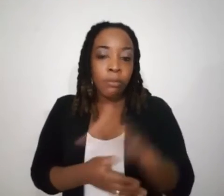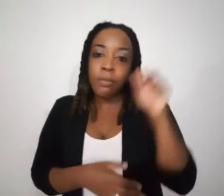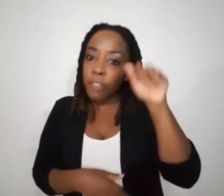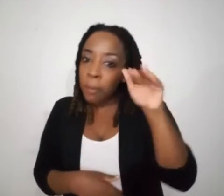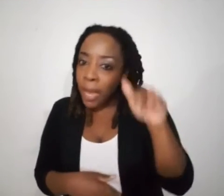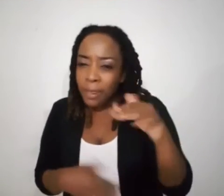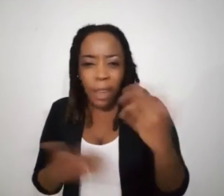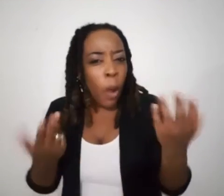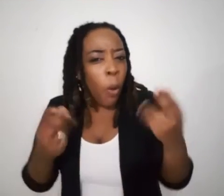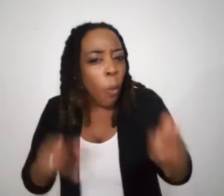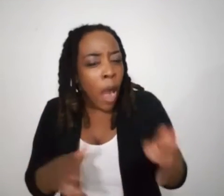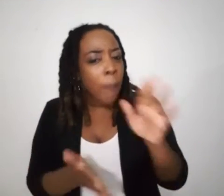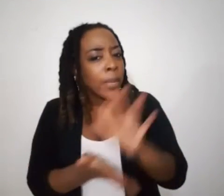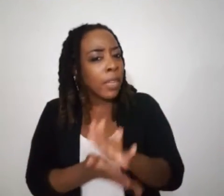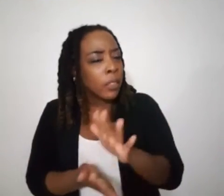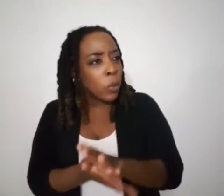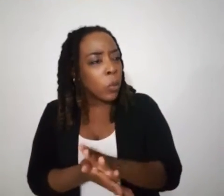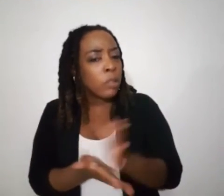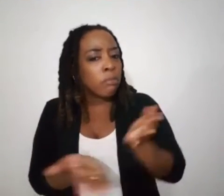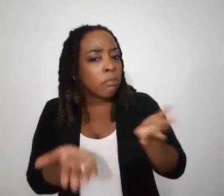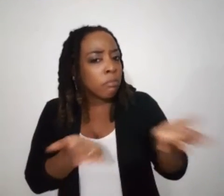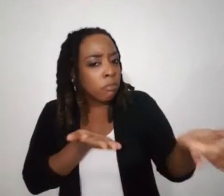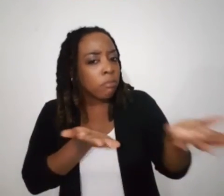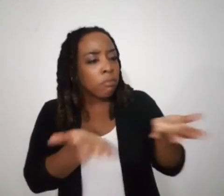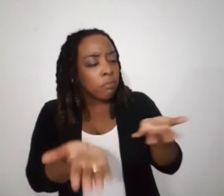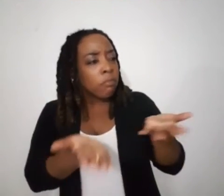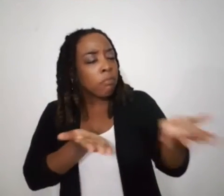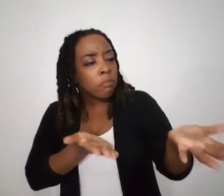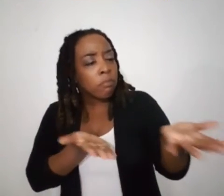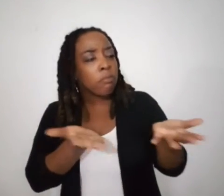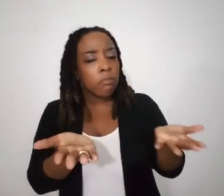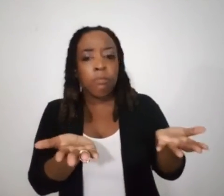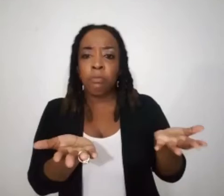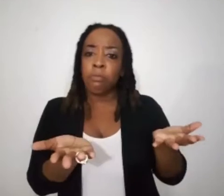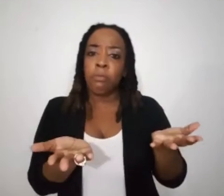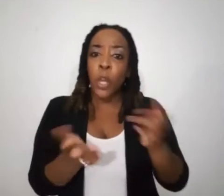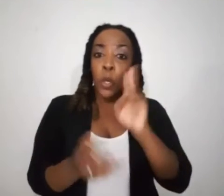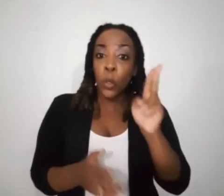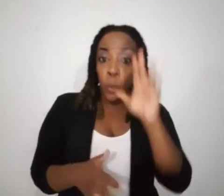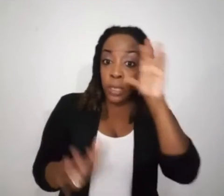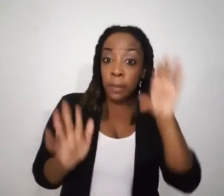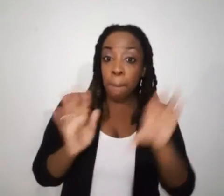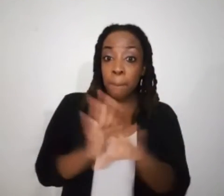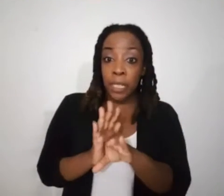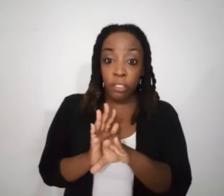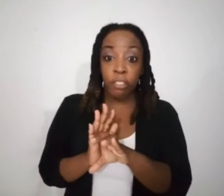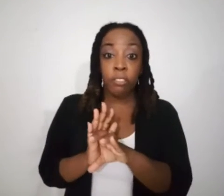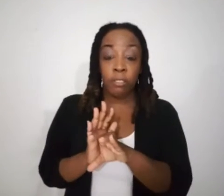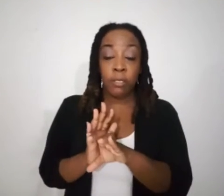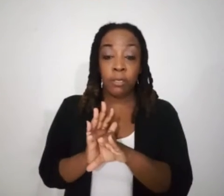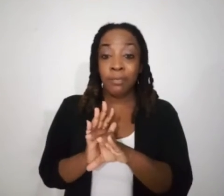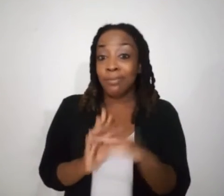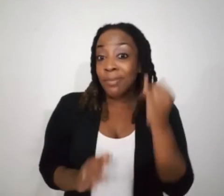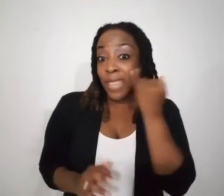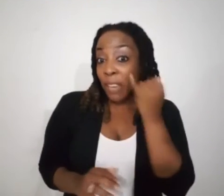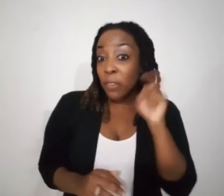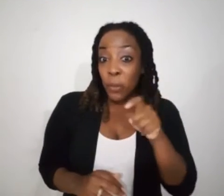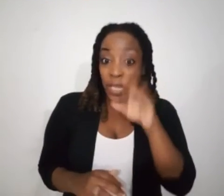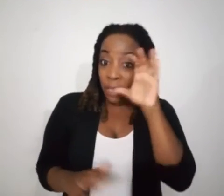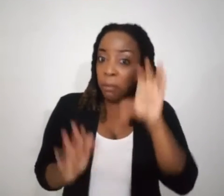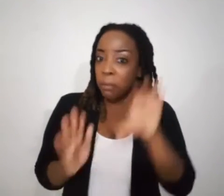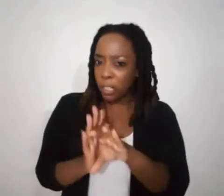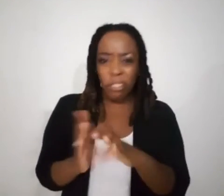school, talking with them about it, using pictures for those who you need to use pictures